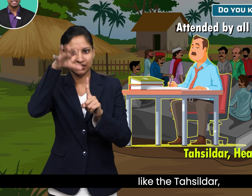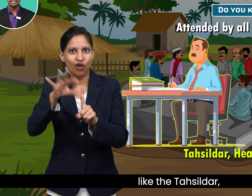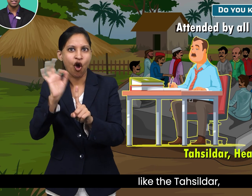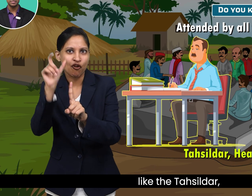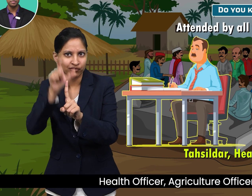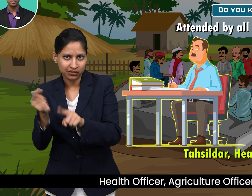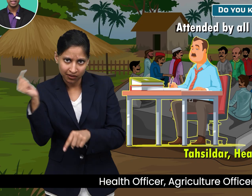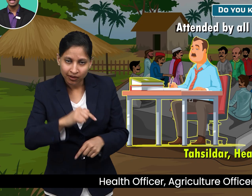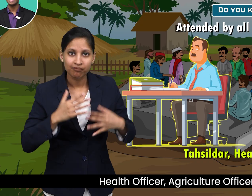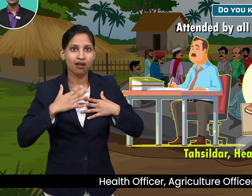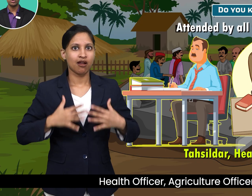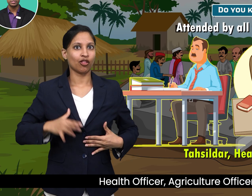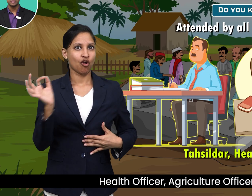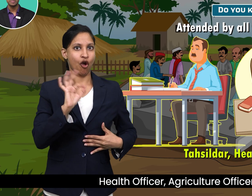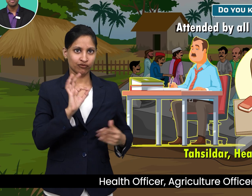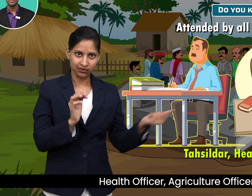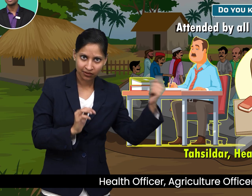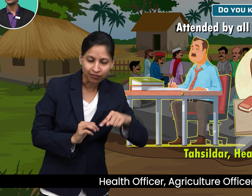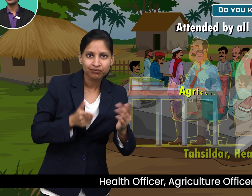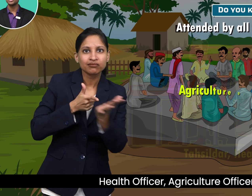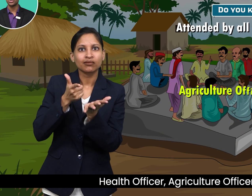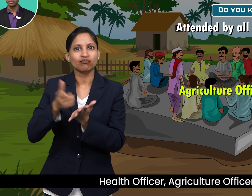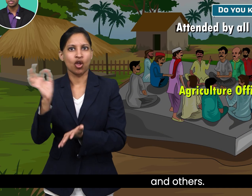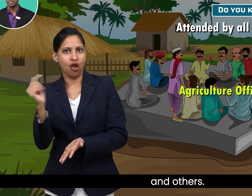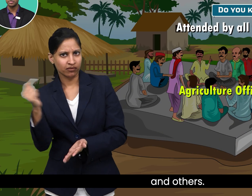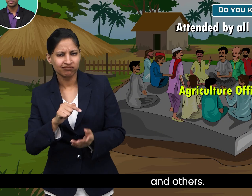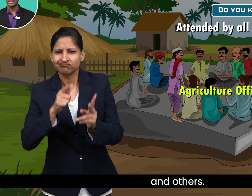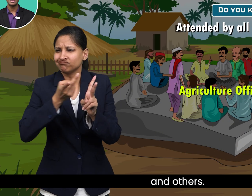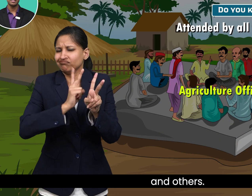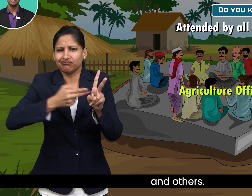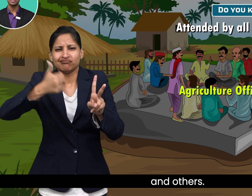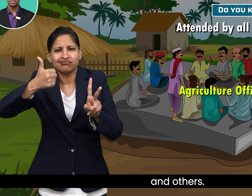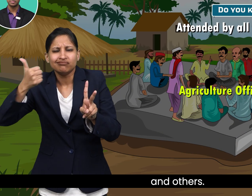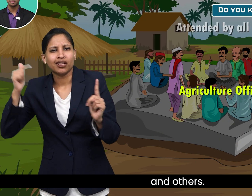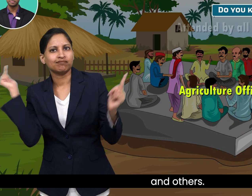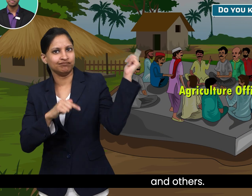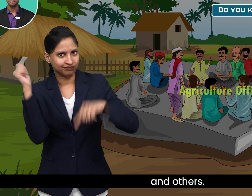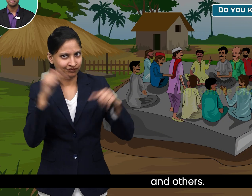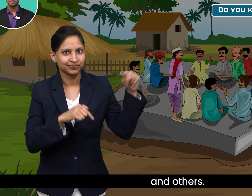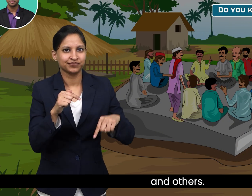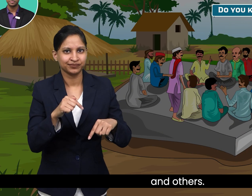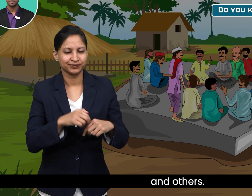the Tahsildar, Health Officer, Agriculture Officer, and others.